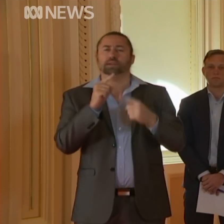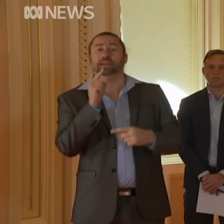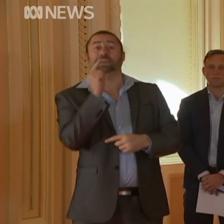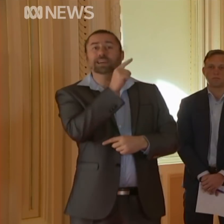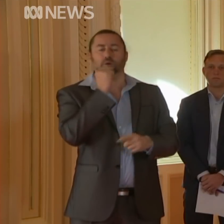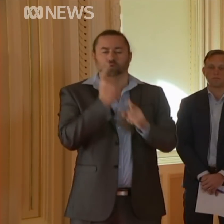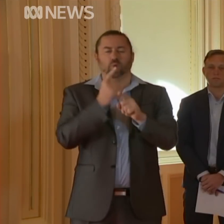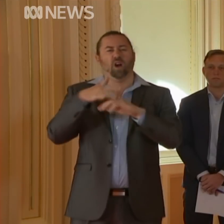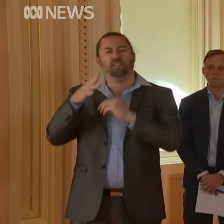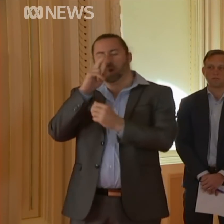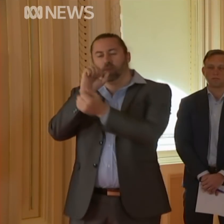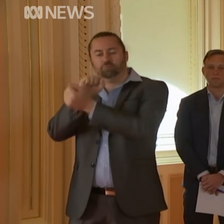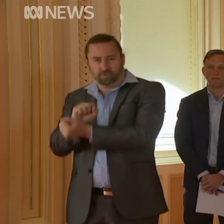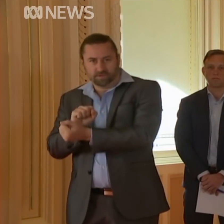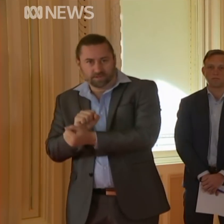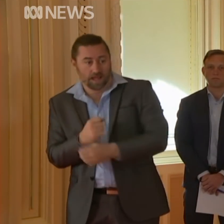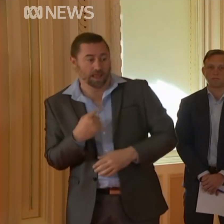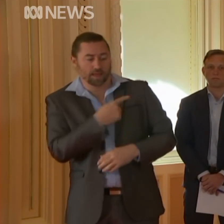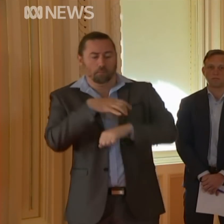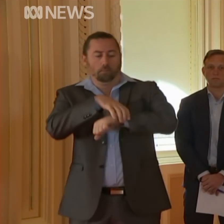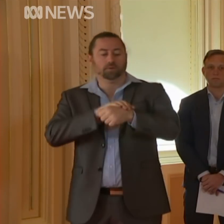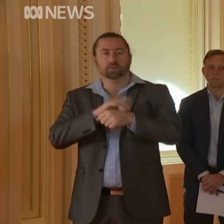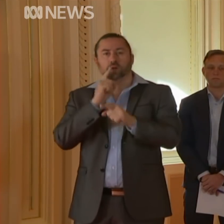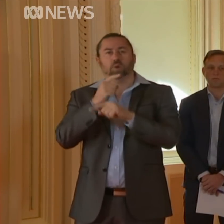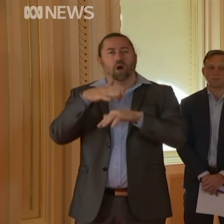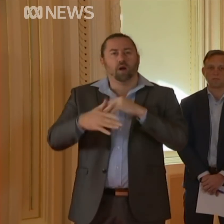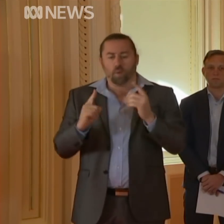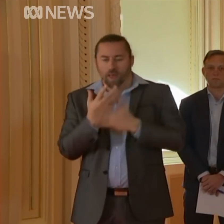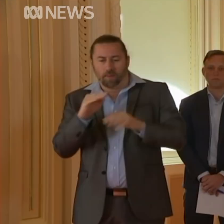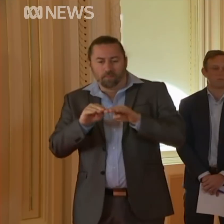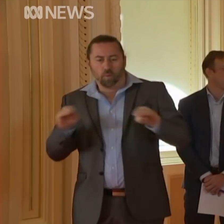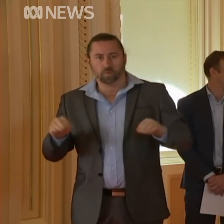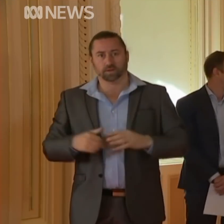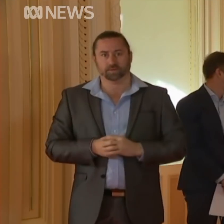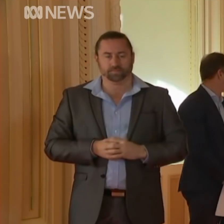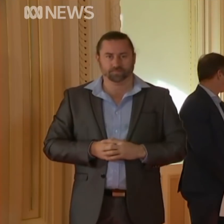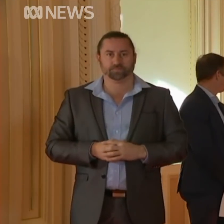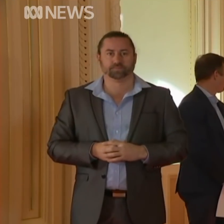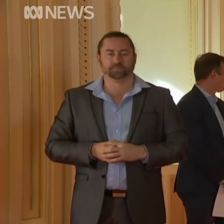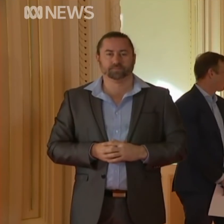Disaster Coordinator will give us an update about borders as well. Thank you.